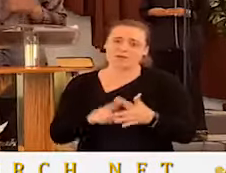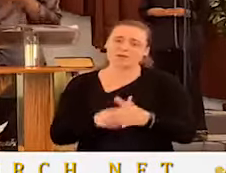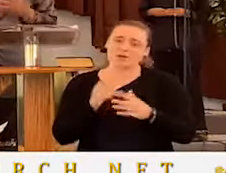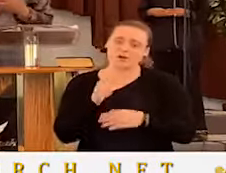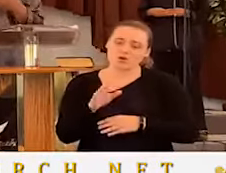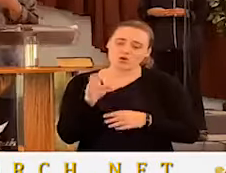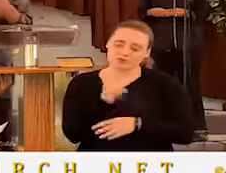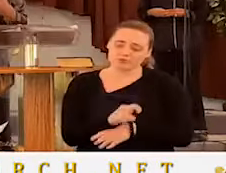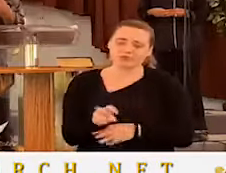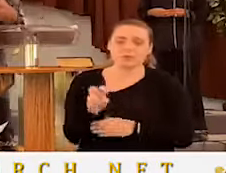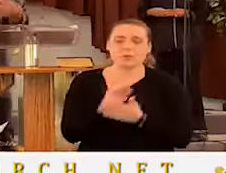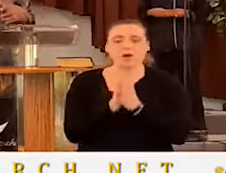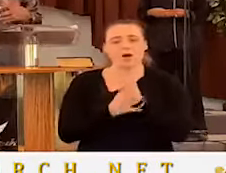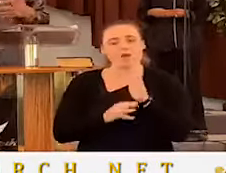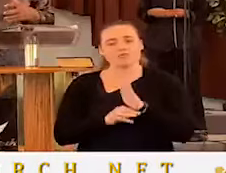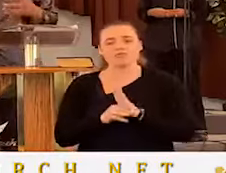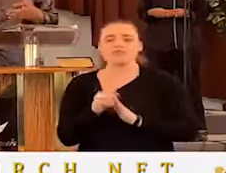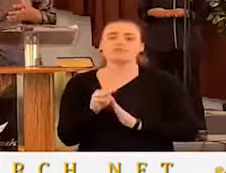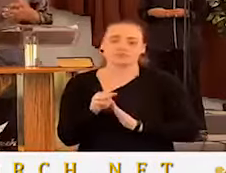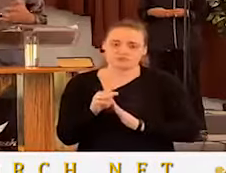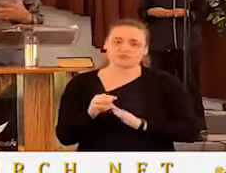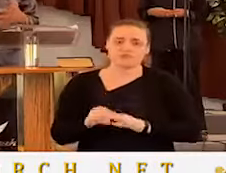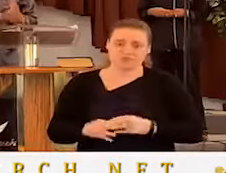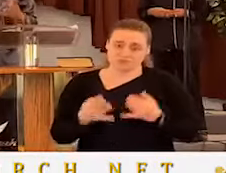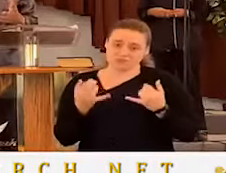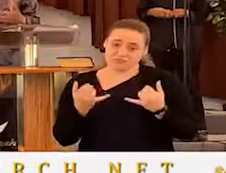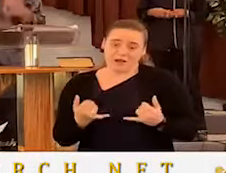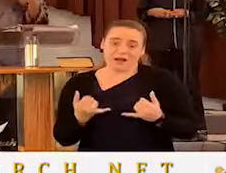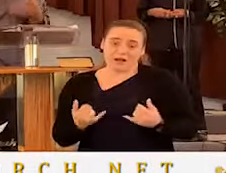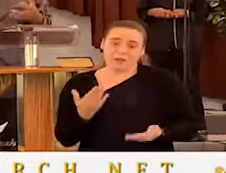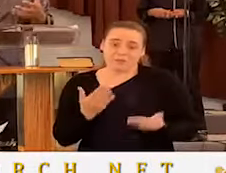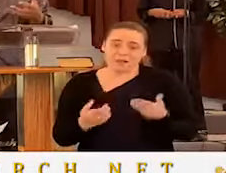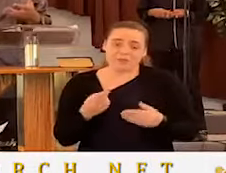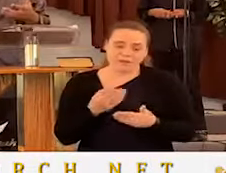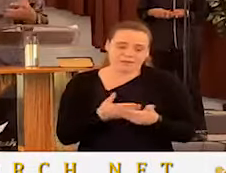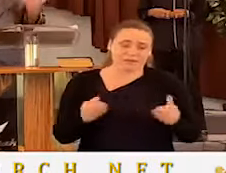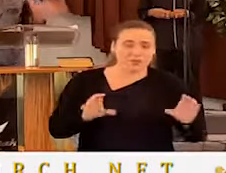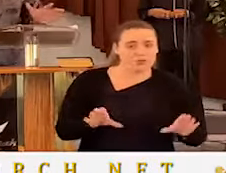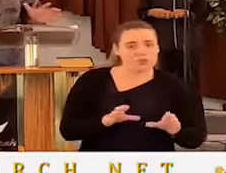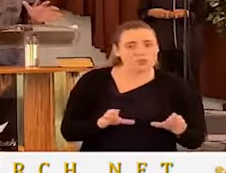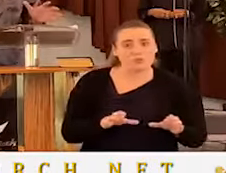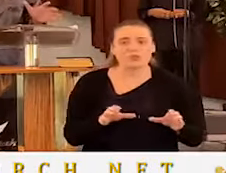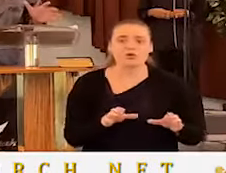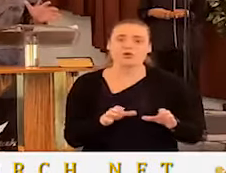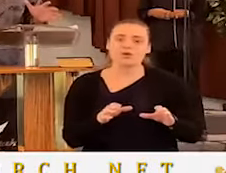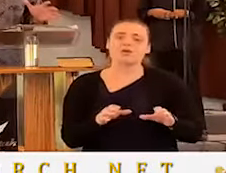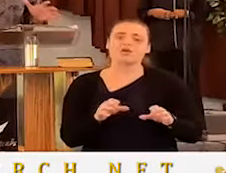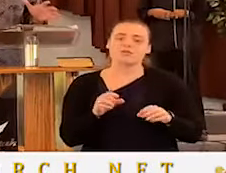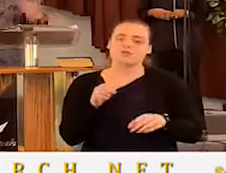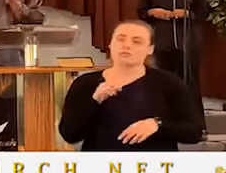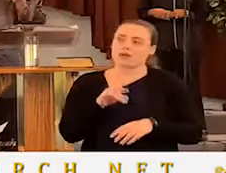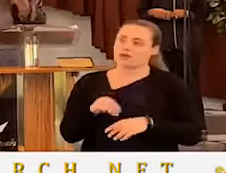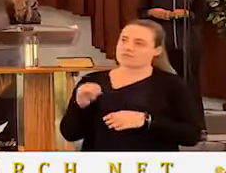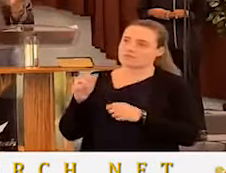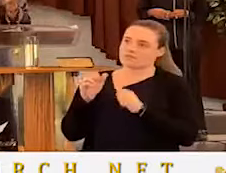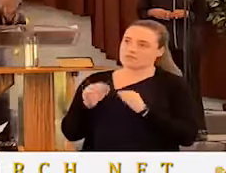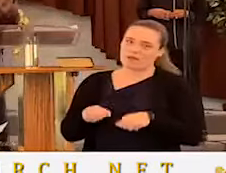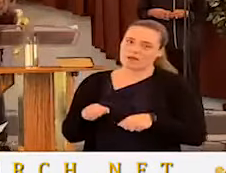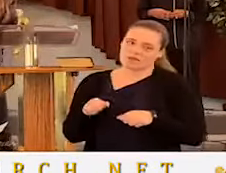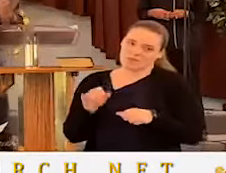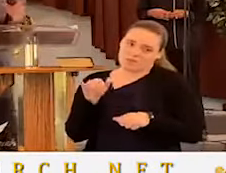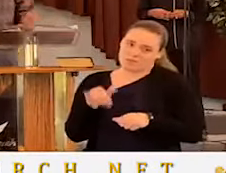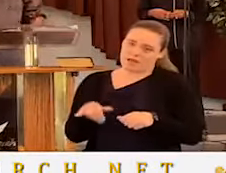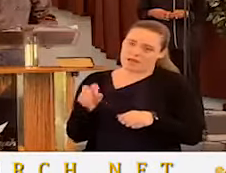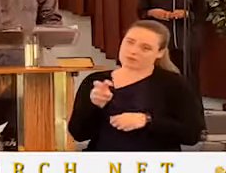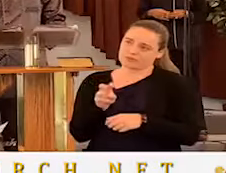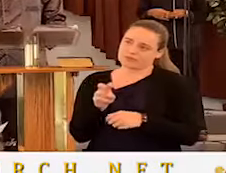that are weighing you down, the things that you know are not conducive for your walk with God, will begin to wane. So therefore, I